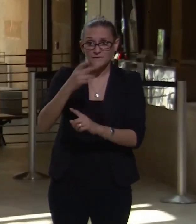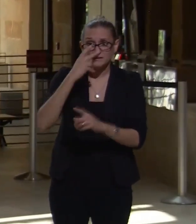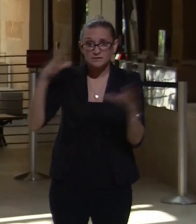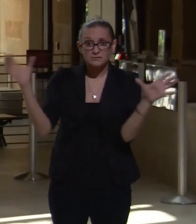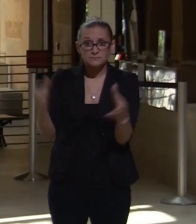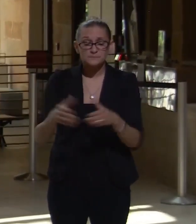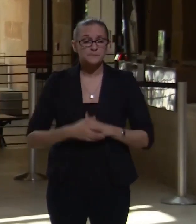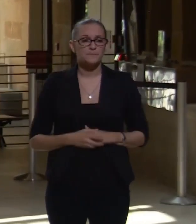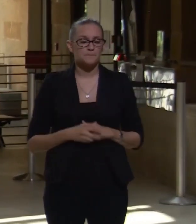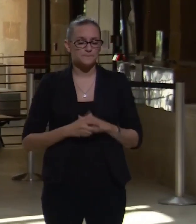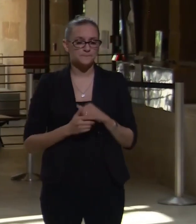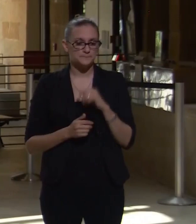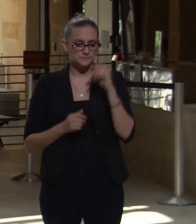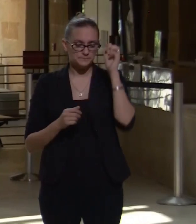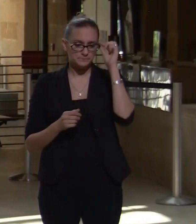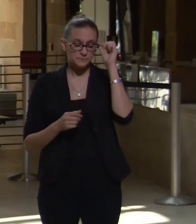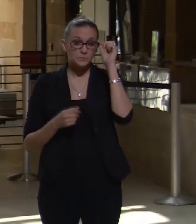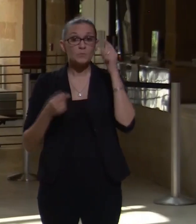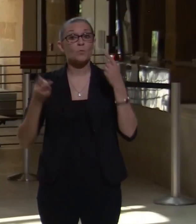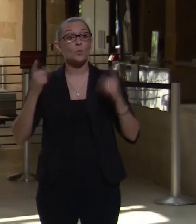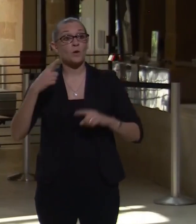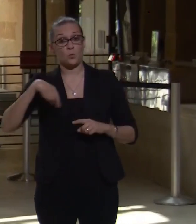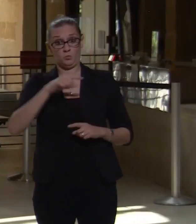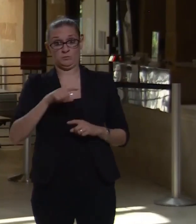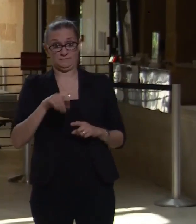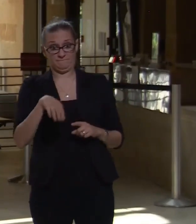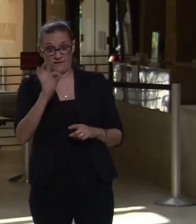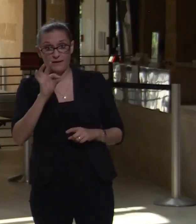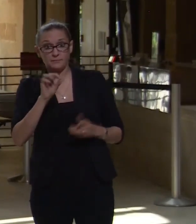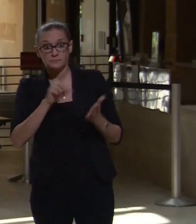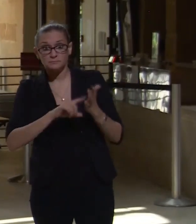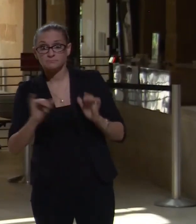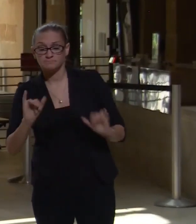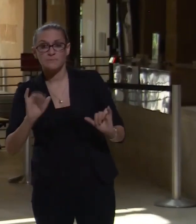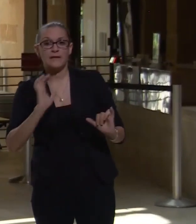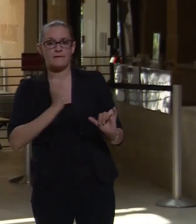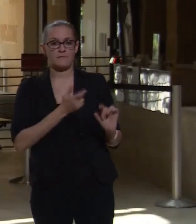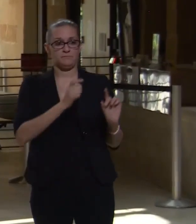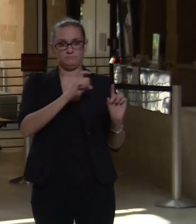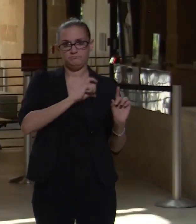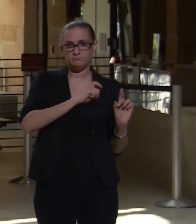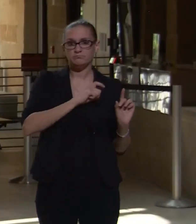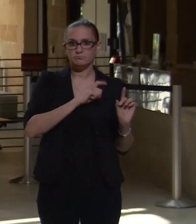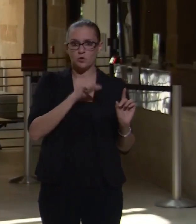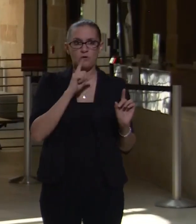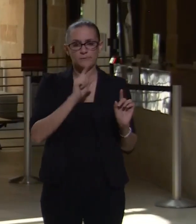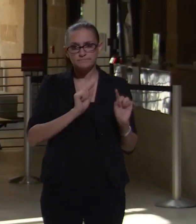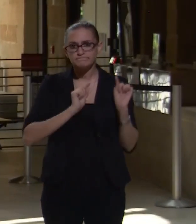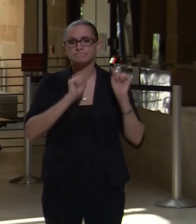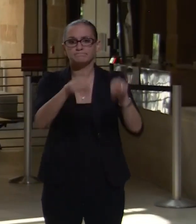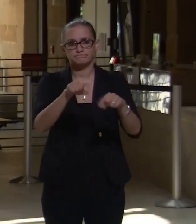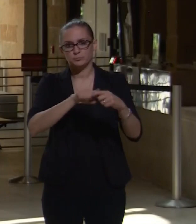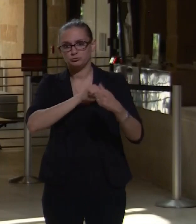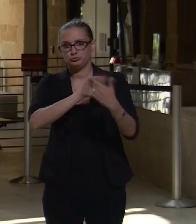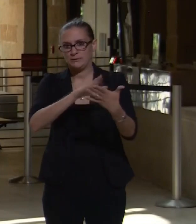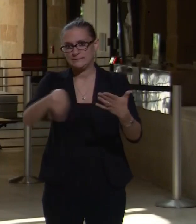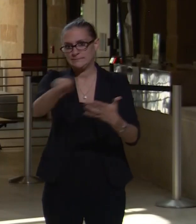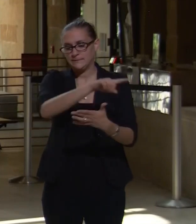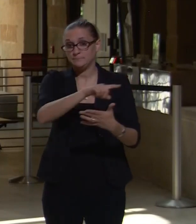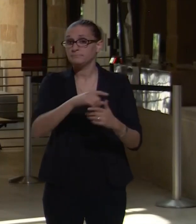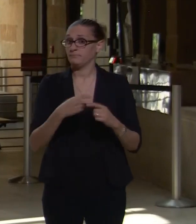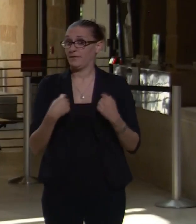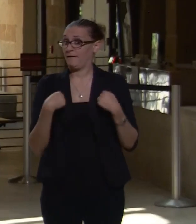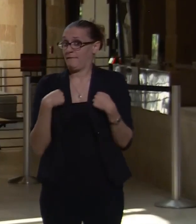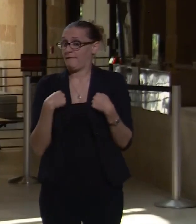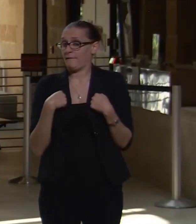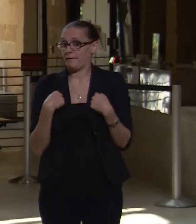So whenever we find those, our law enforcement are stepping out to address them. I've